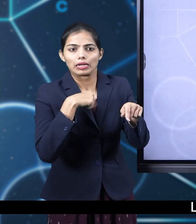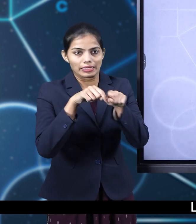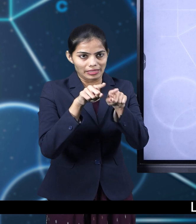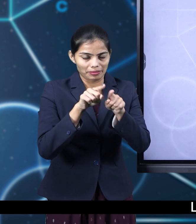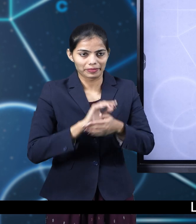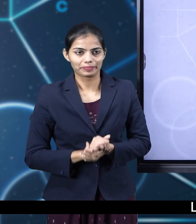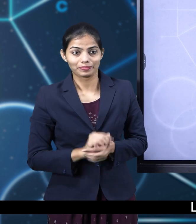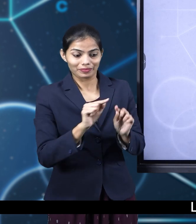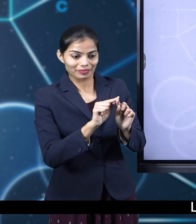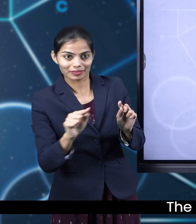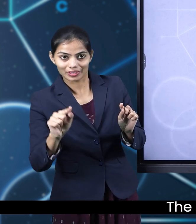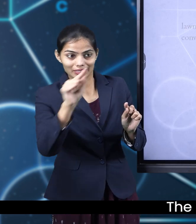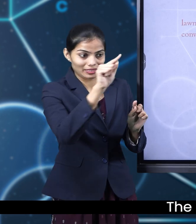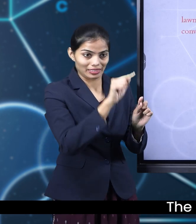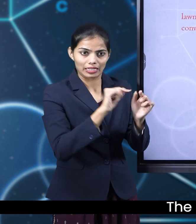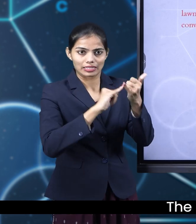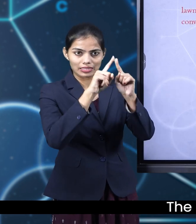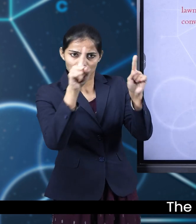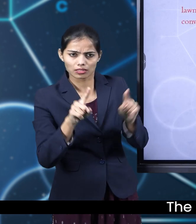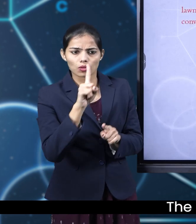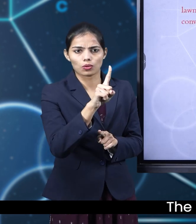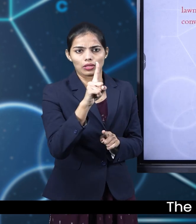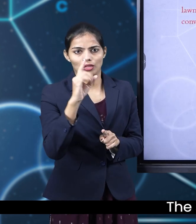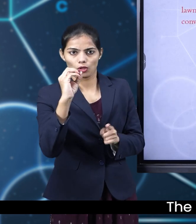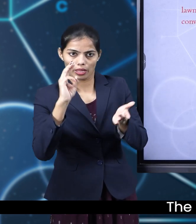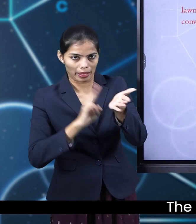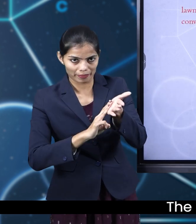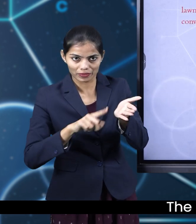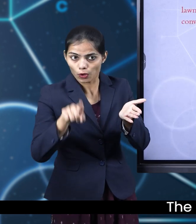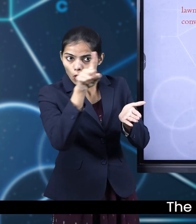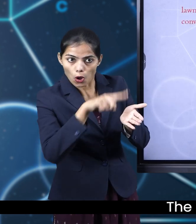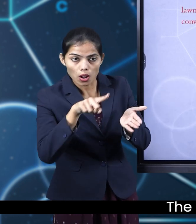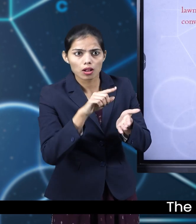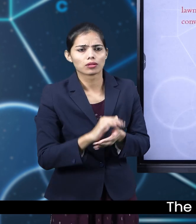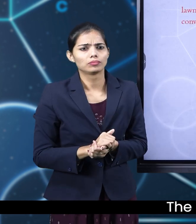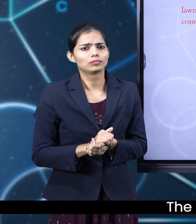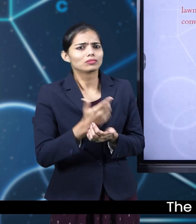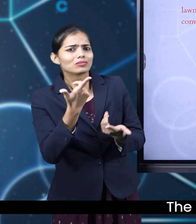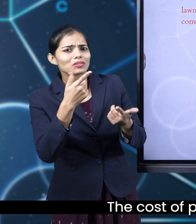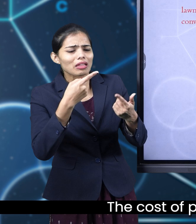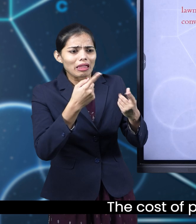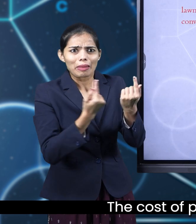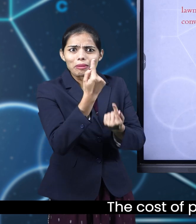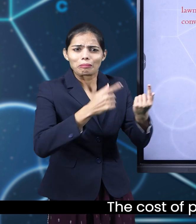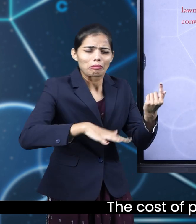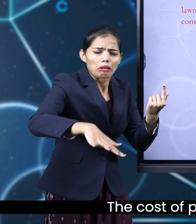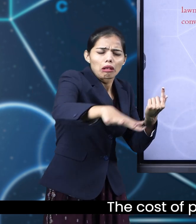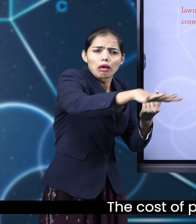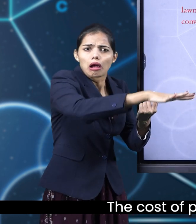example. The side of a square field is 110 meter. The cost of preparing a